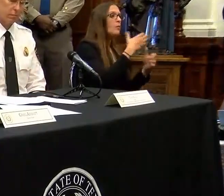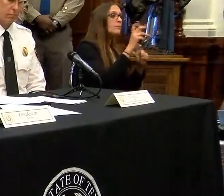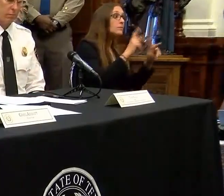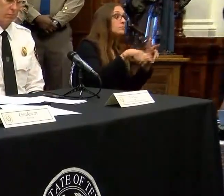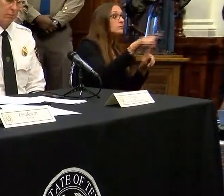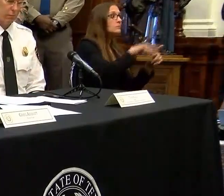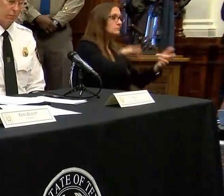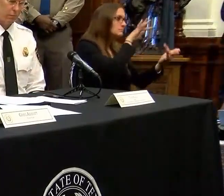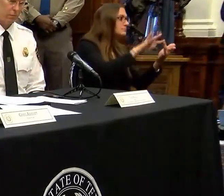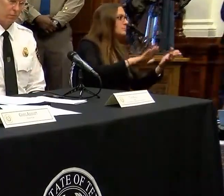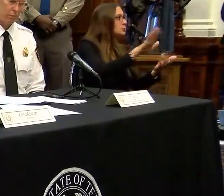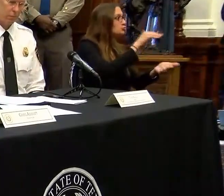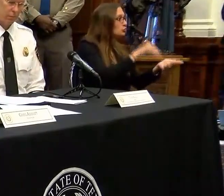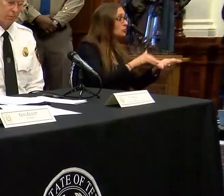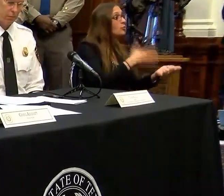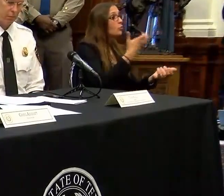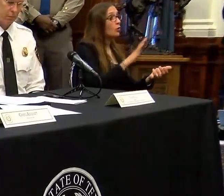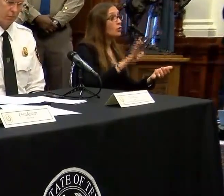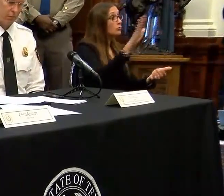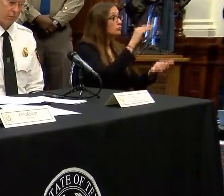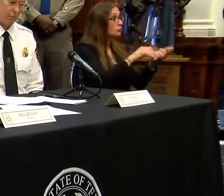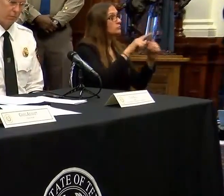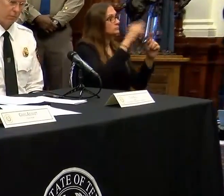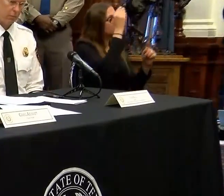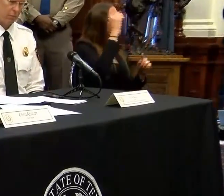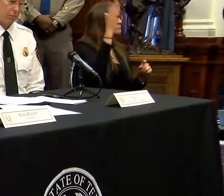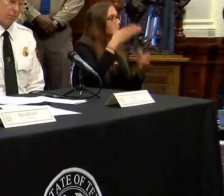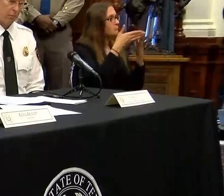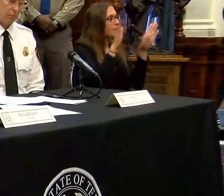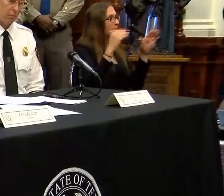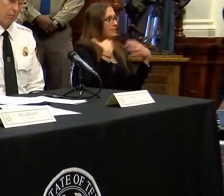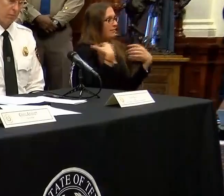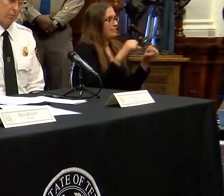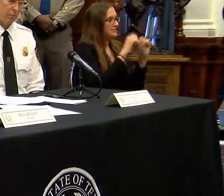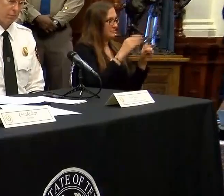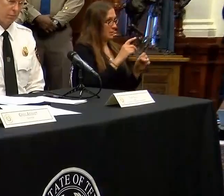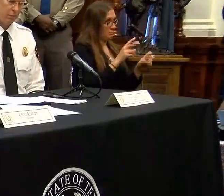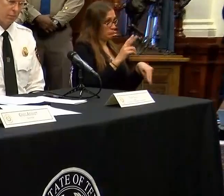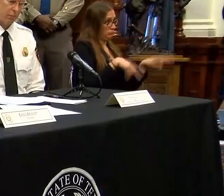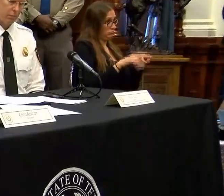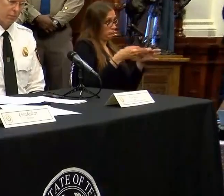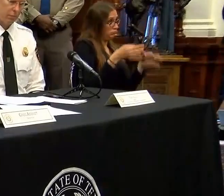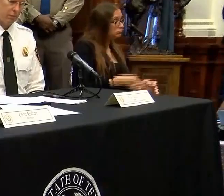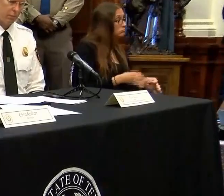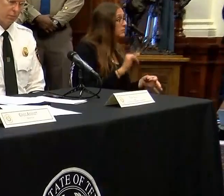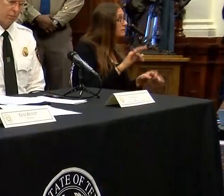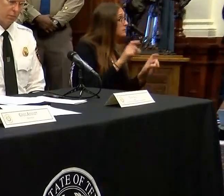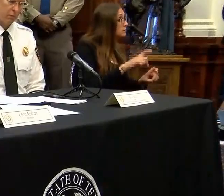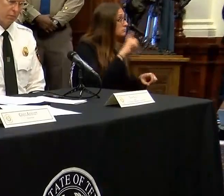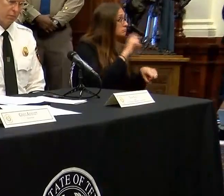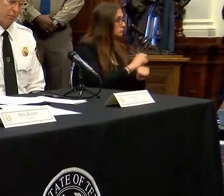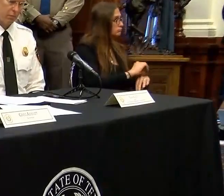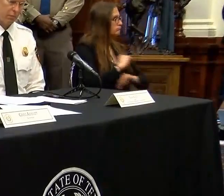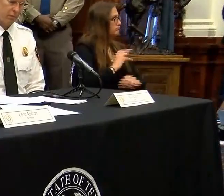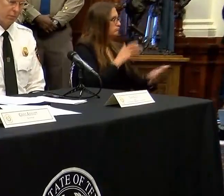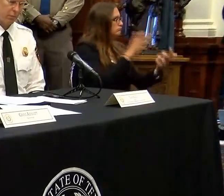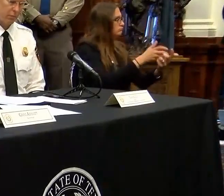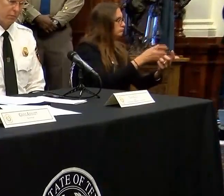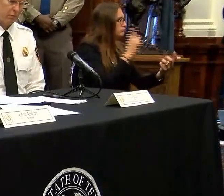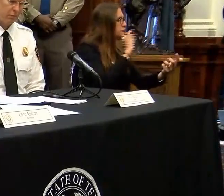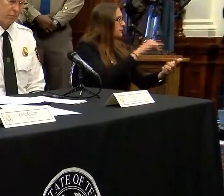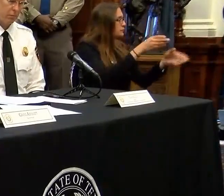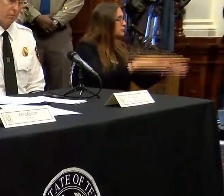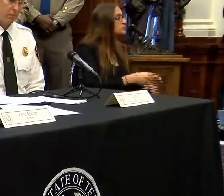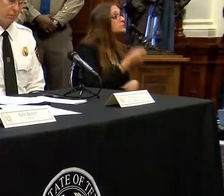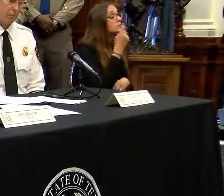contact their doctor. We want their doctor to contact the public health system and determine whether or not testing is suitable. At this point